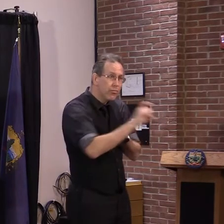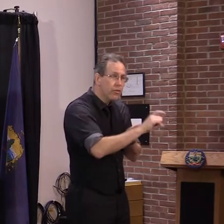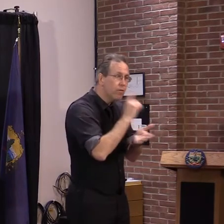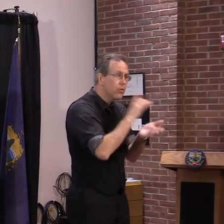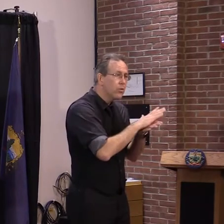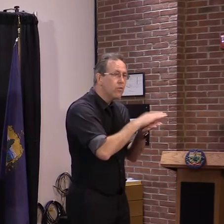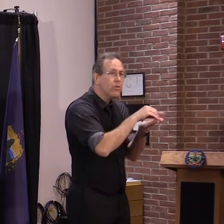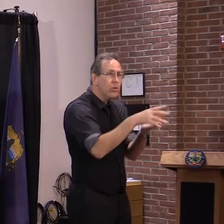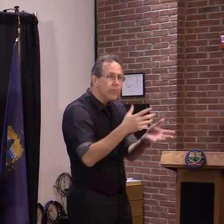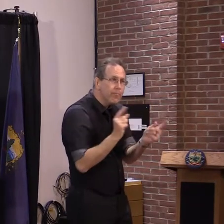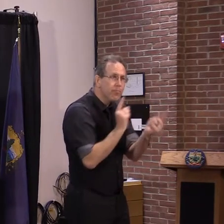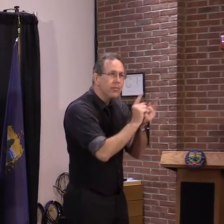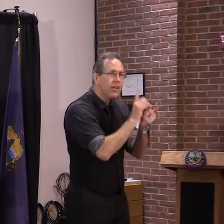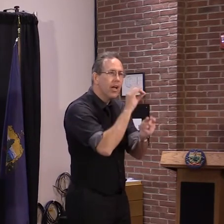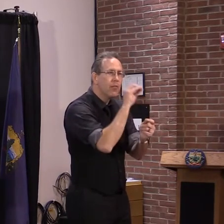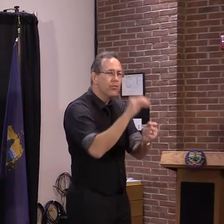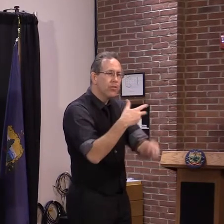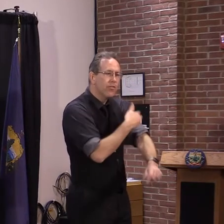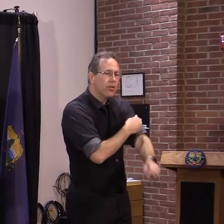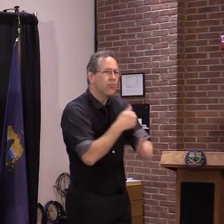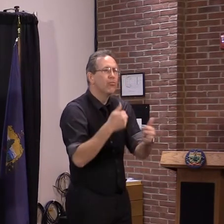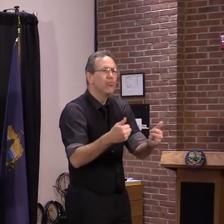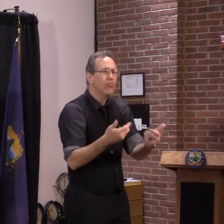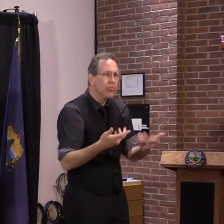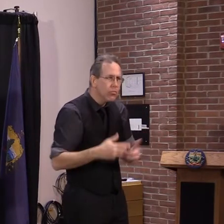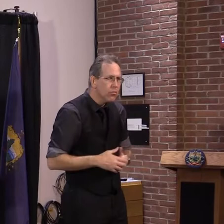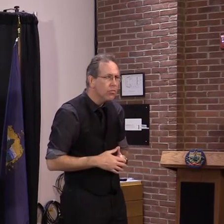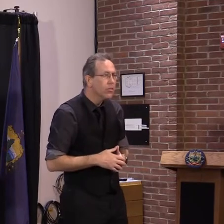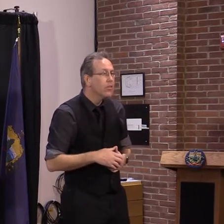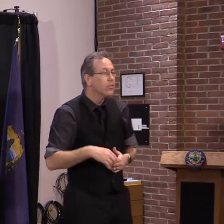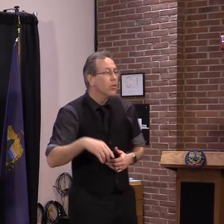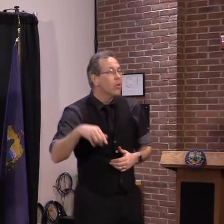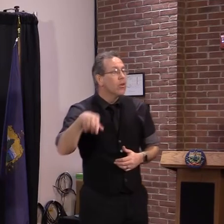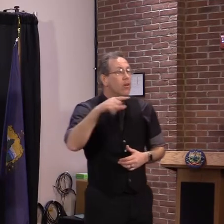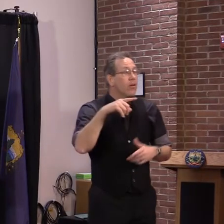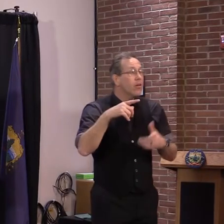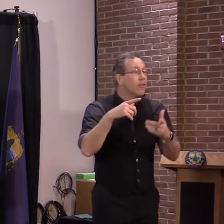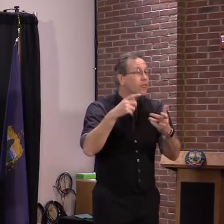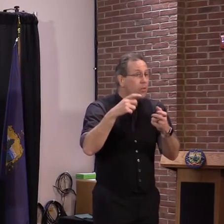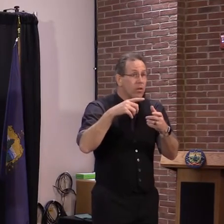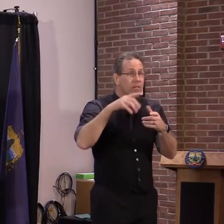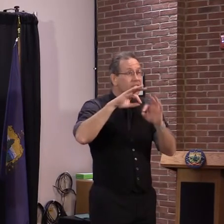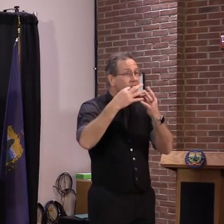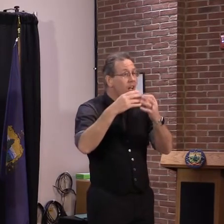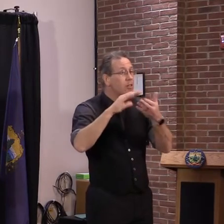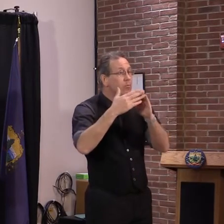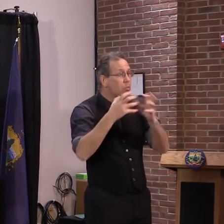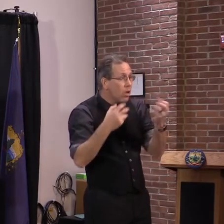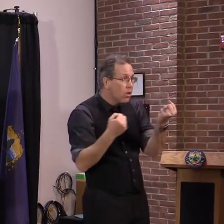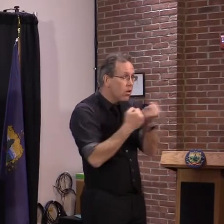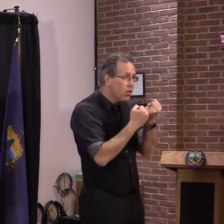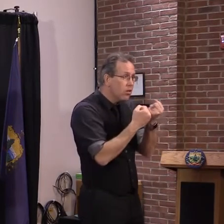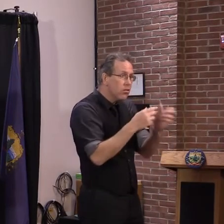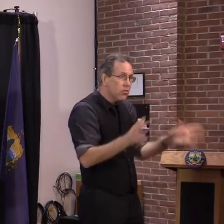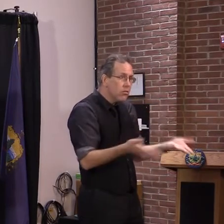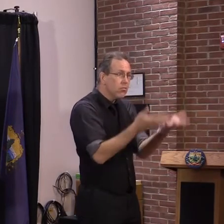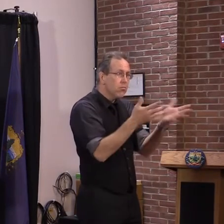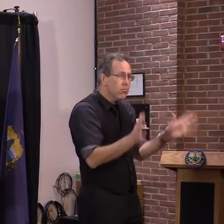determine that they wanted to advocate for. So it's not in the interests of the nurses